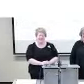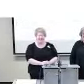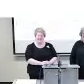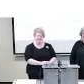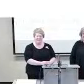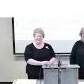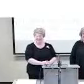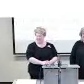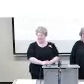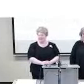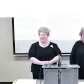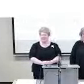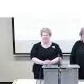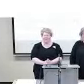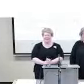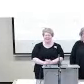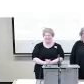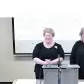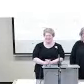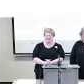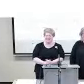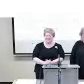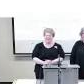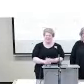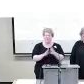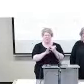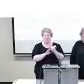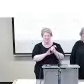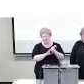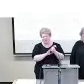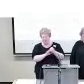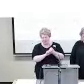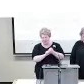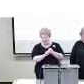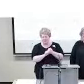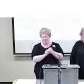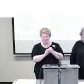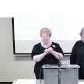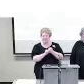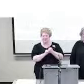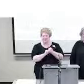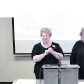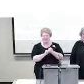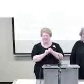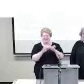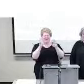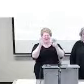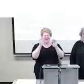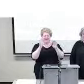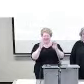we have hit six of our ideas so far the worst first hardest first sooner than later